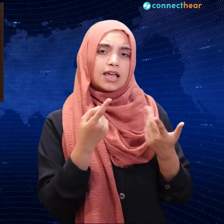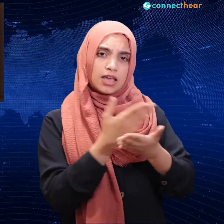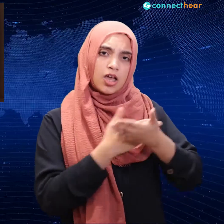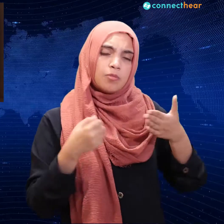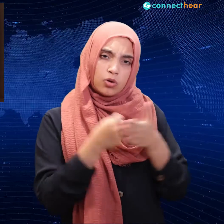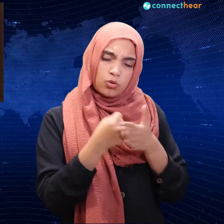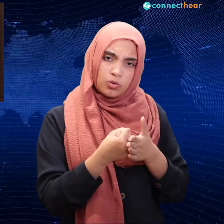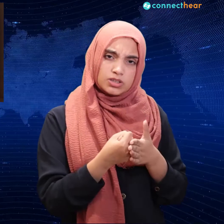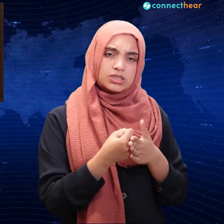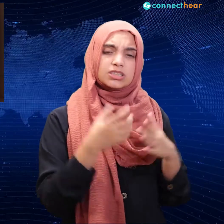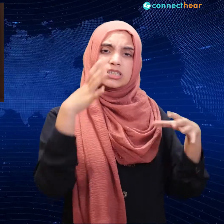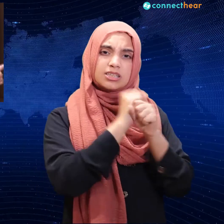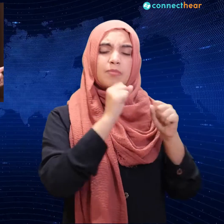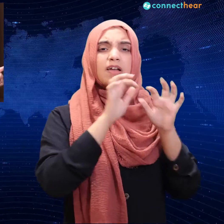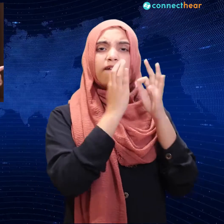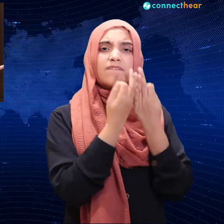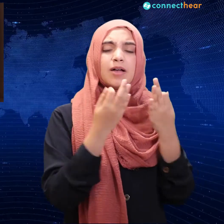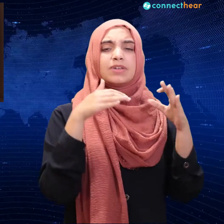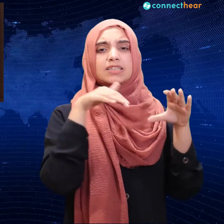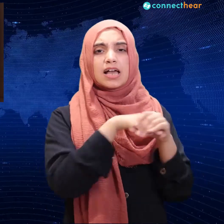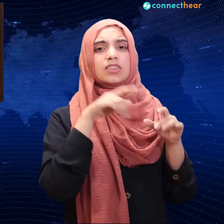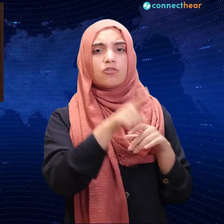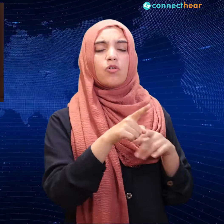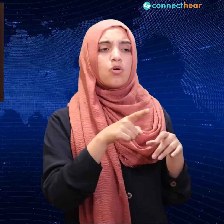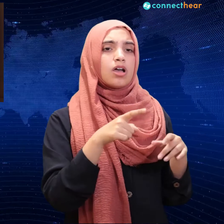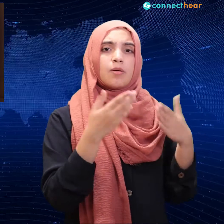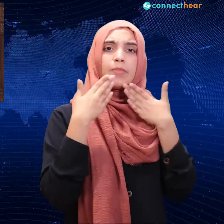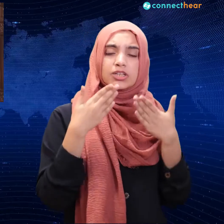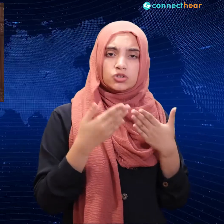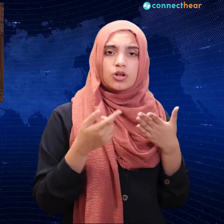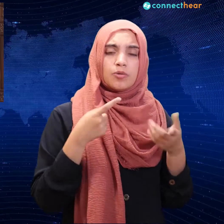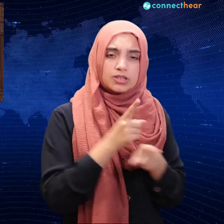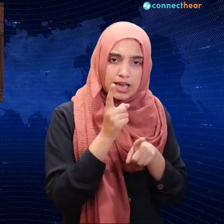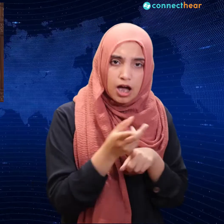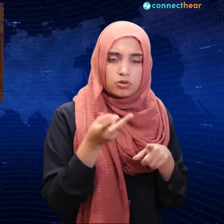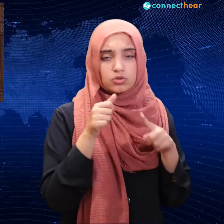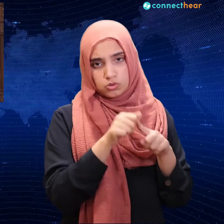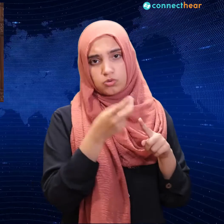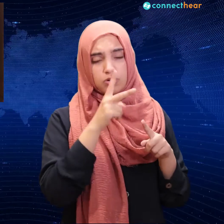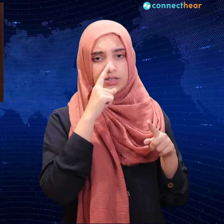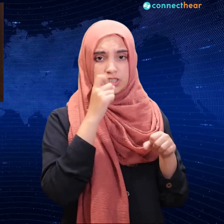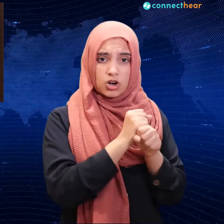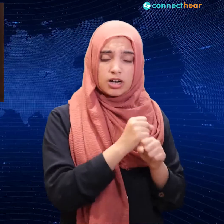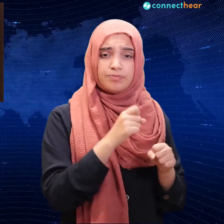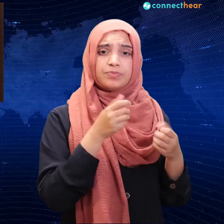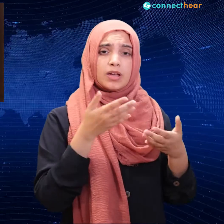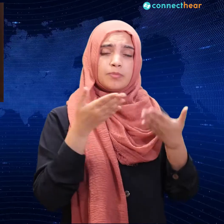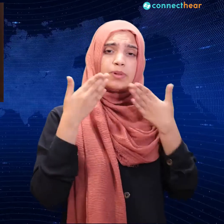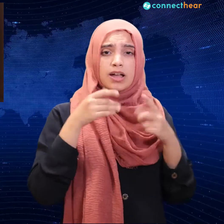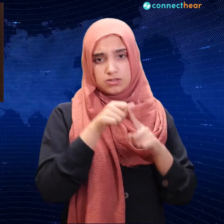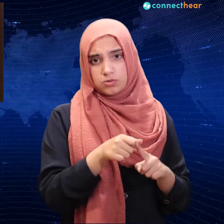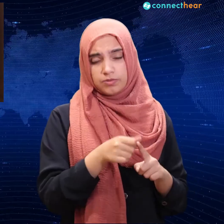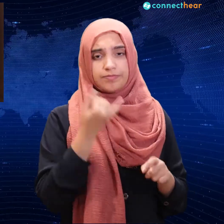poor families to get their girls to study in school. Because we feel if the child studies, if